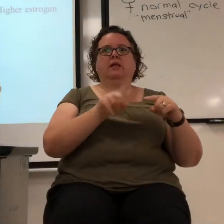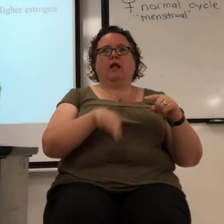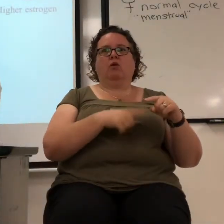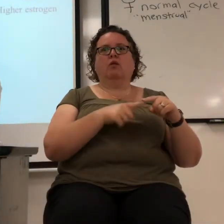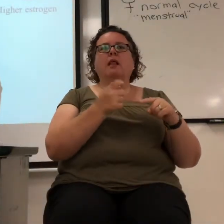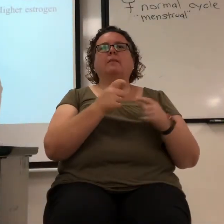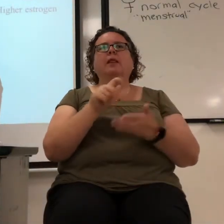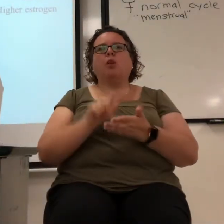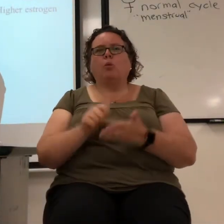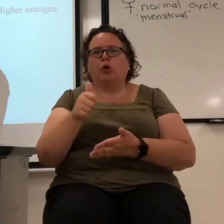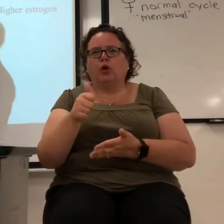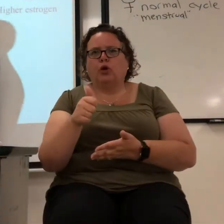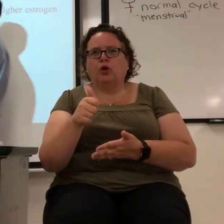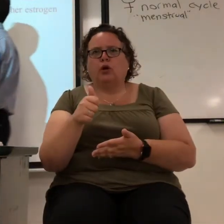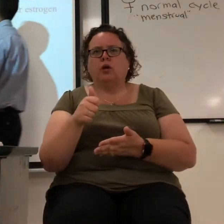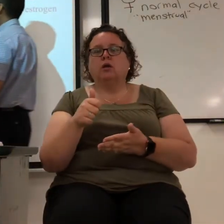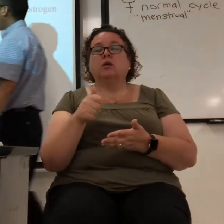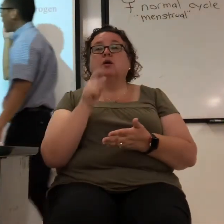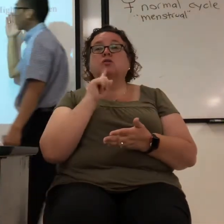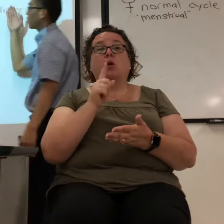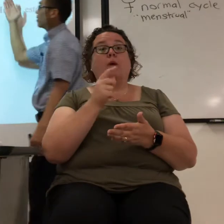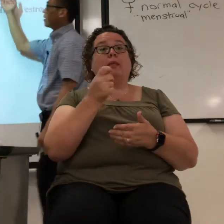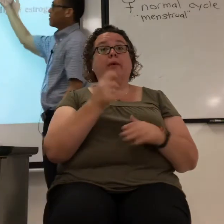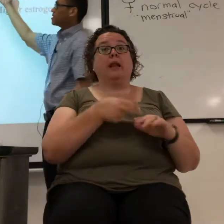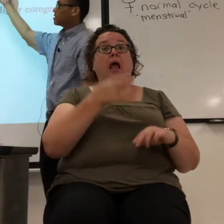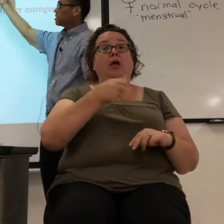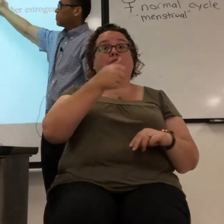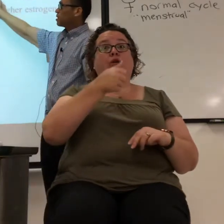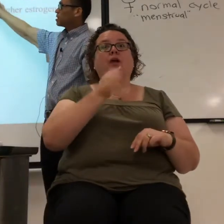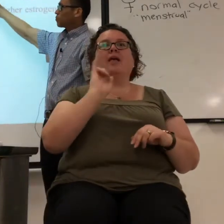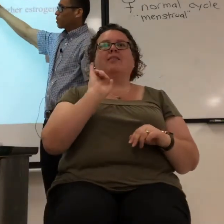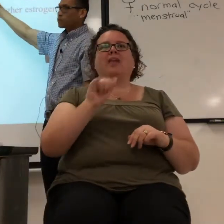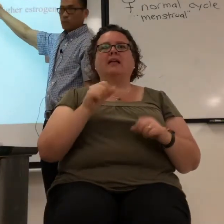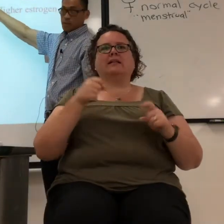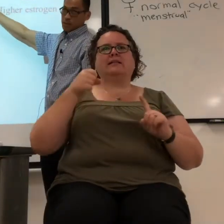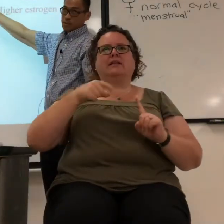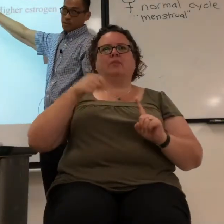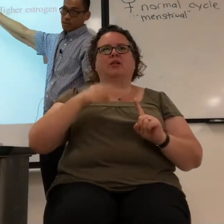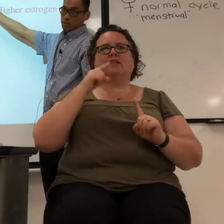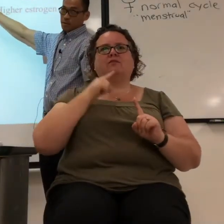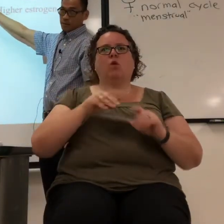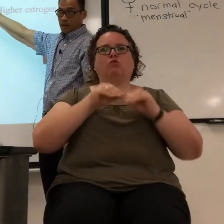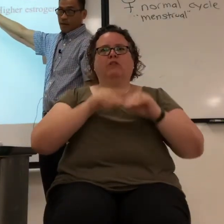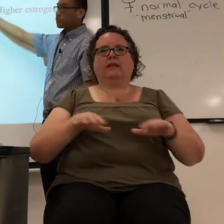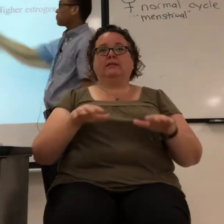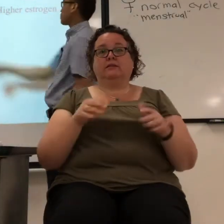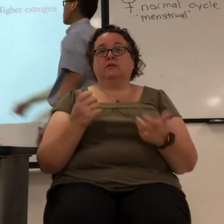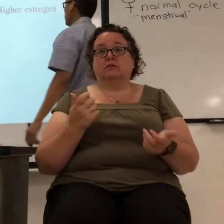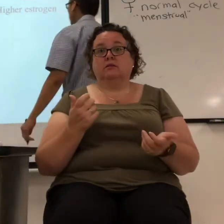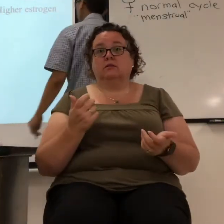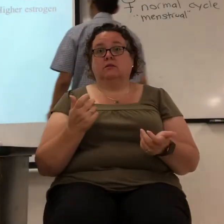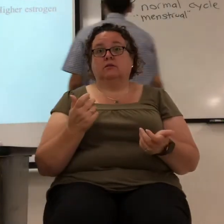it's a little bit lower. So when it's a little bit higher, that's a stimulus for its release.